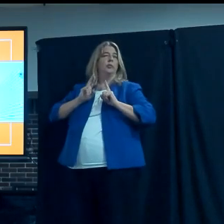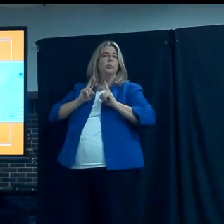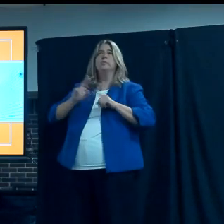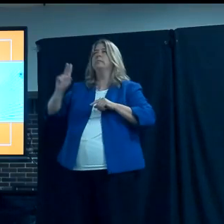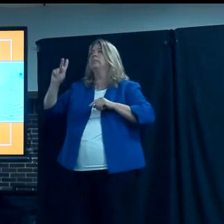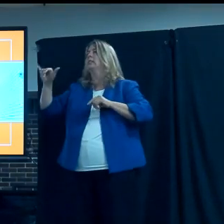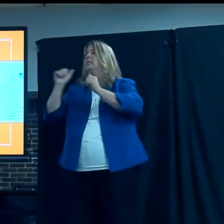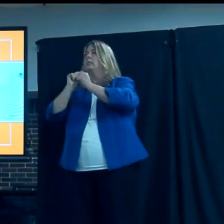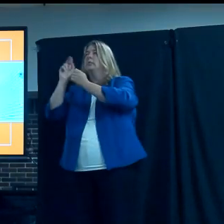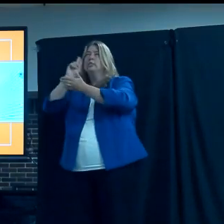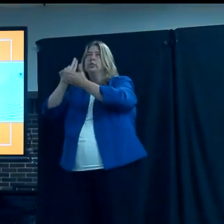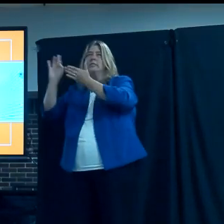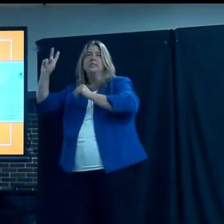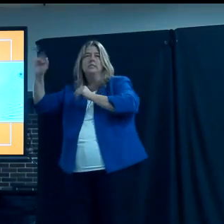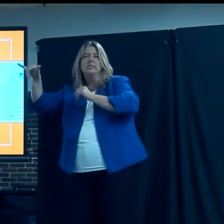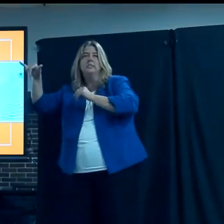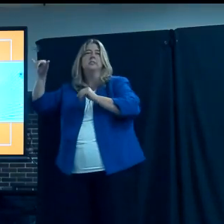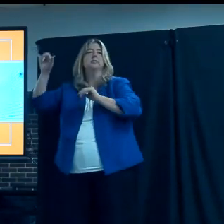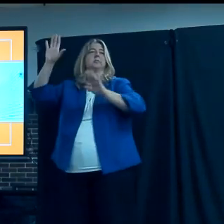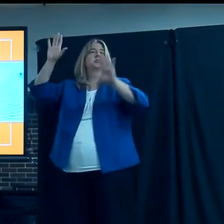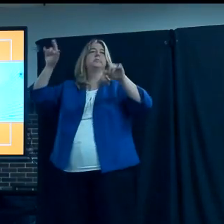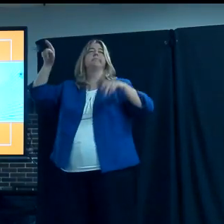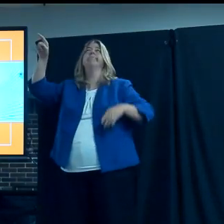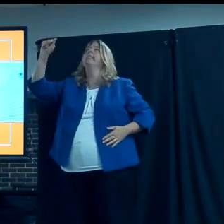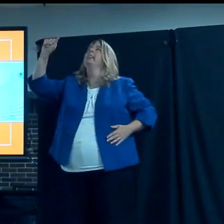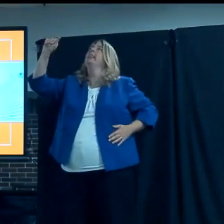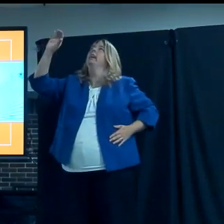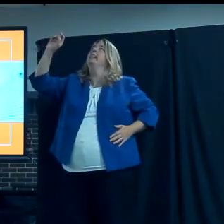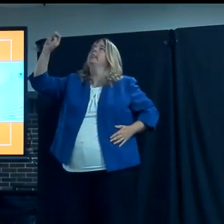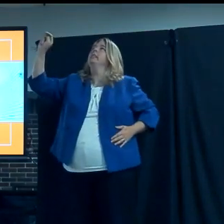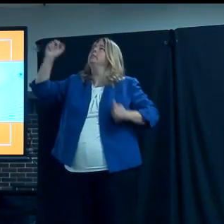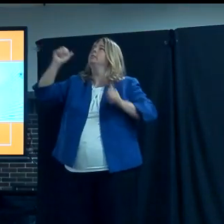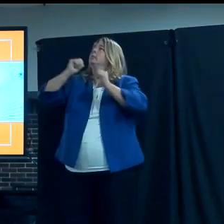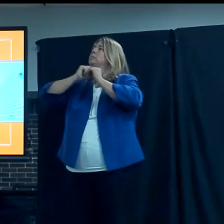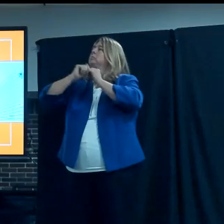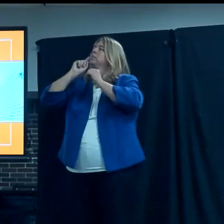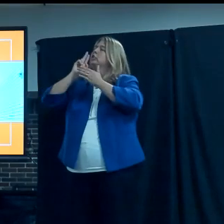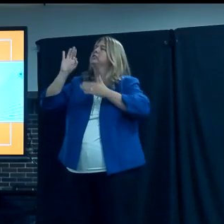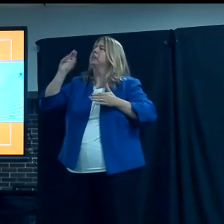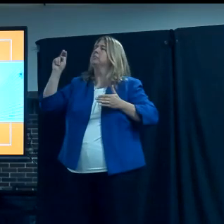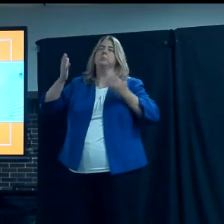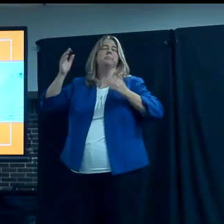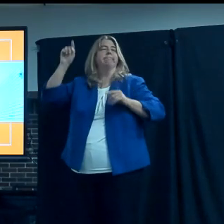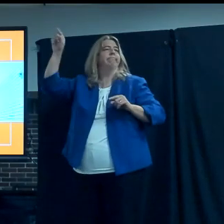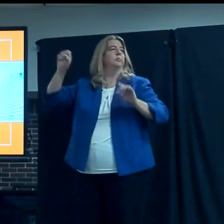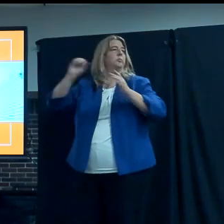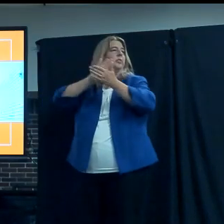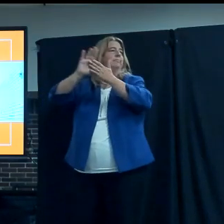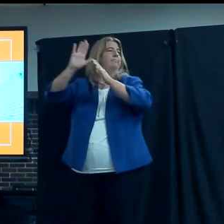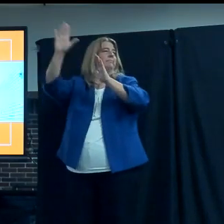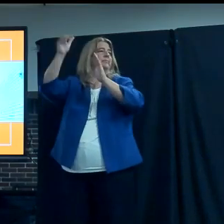California. They partnered with Stanford University. Kentucky students partnered with the